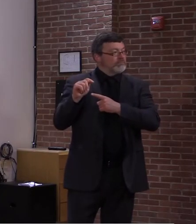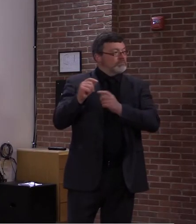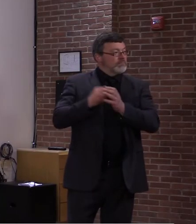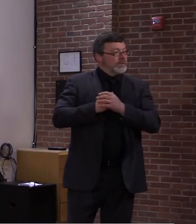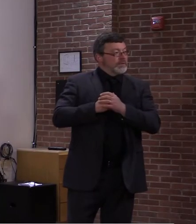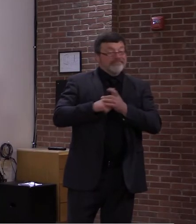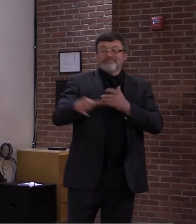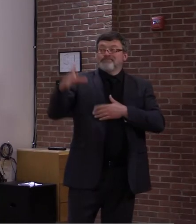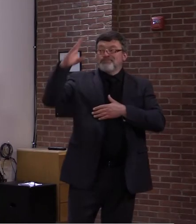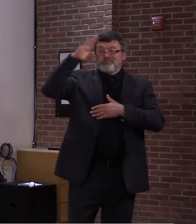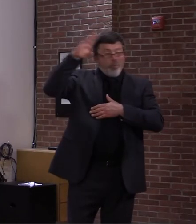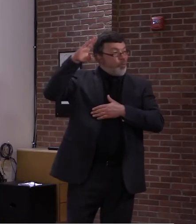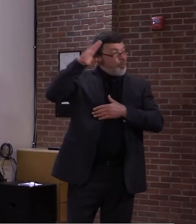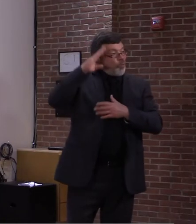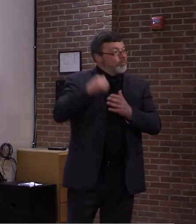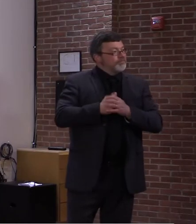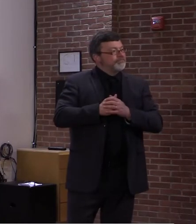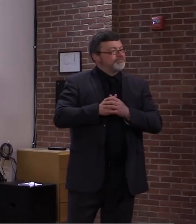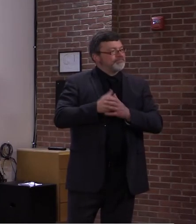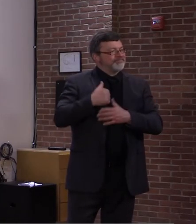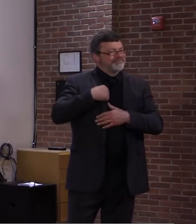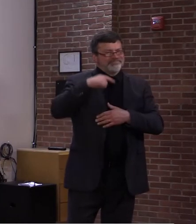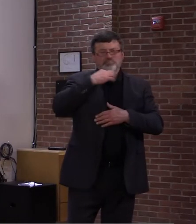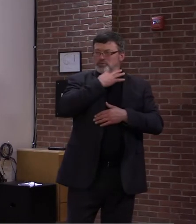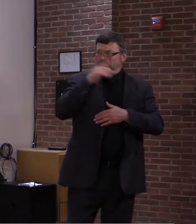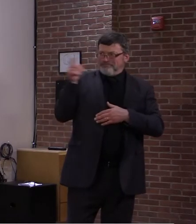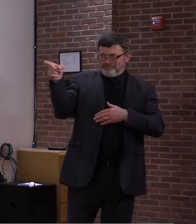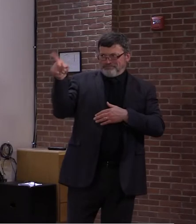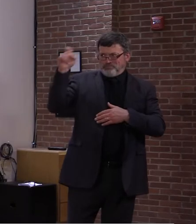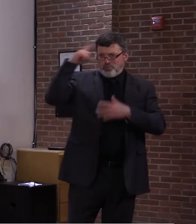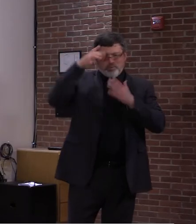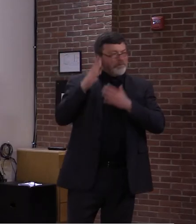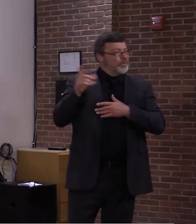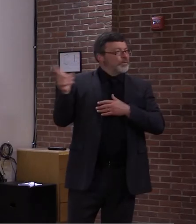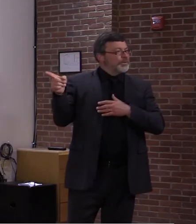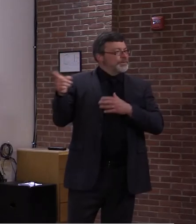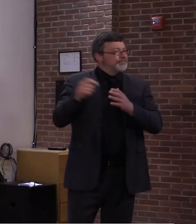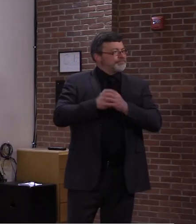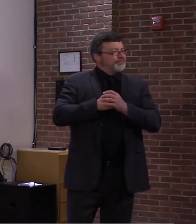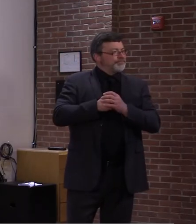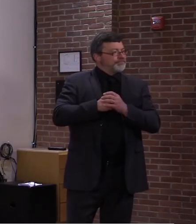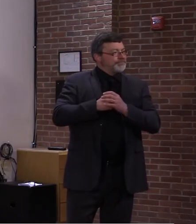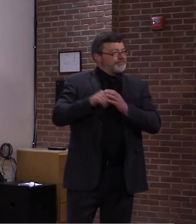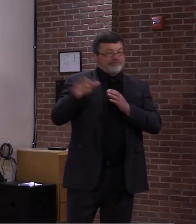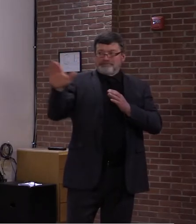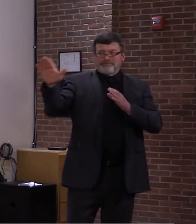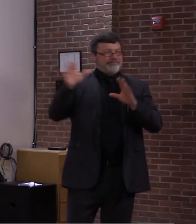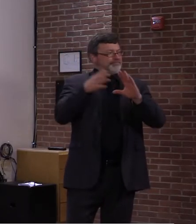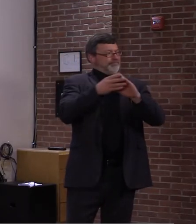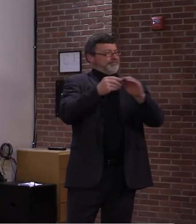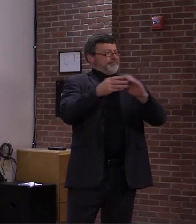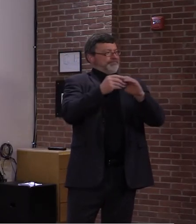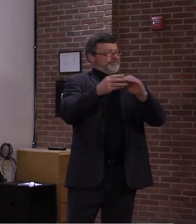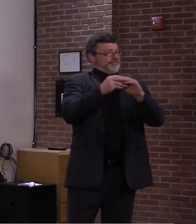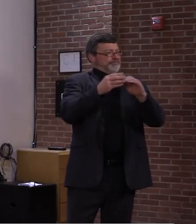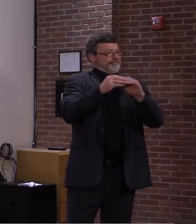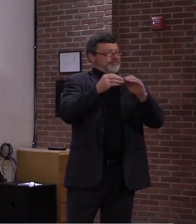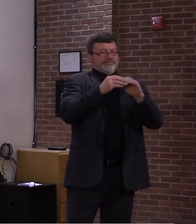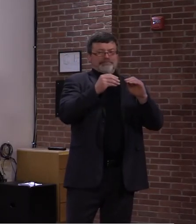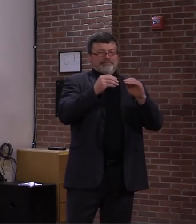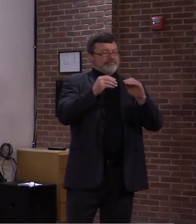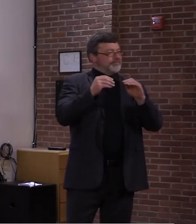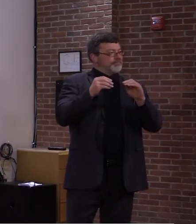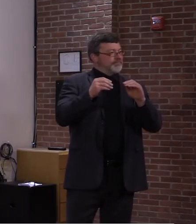Thanks, Jason. Governor, can you share with us the words that you shared with the folks leaving to